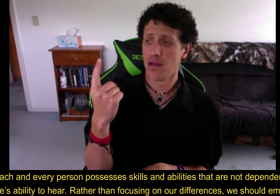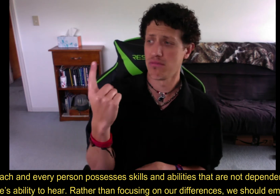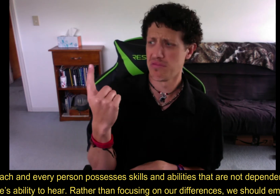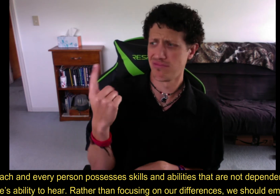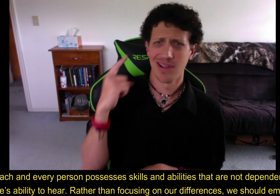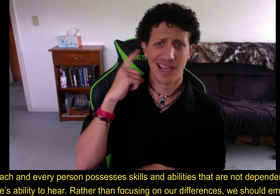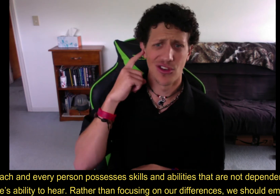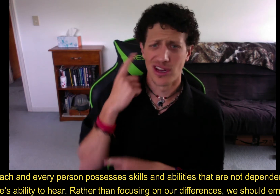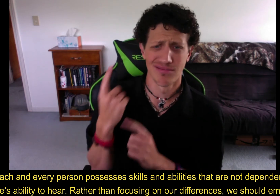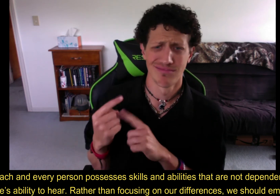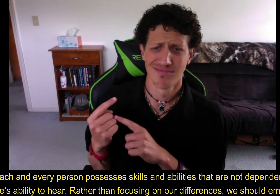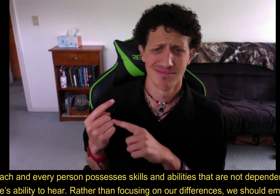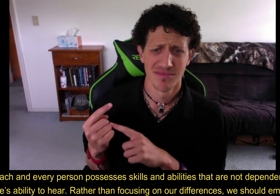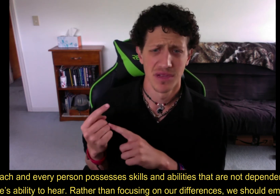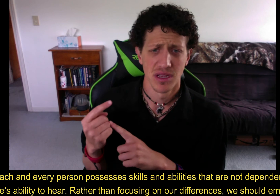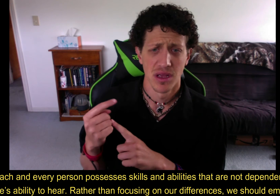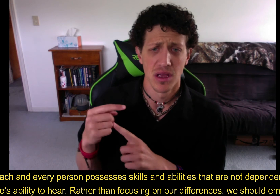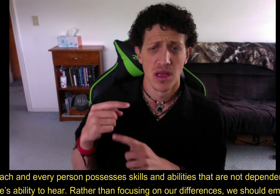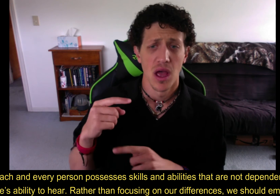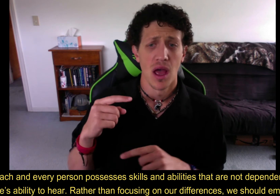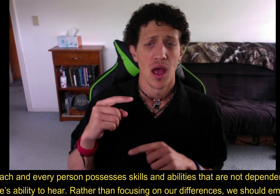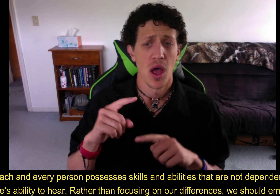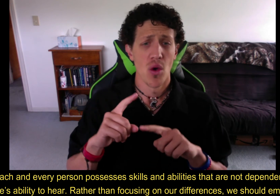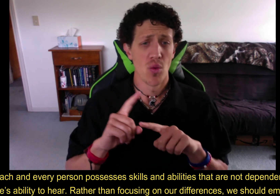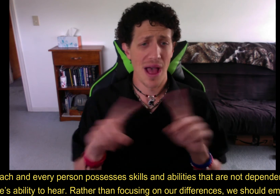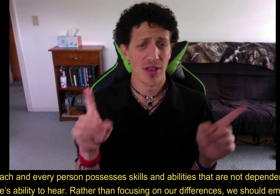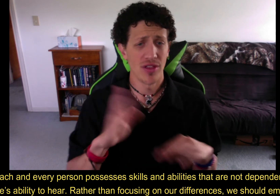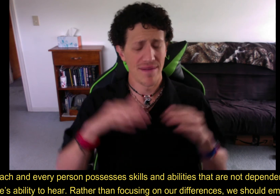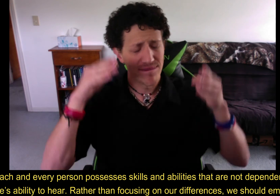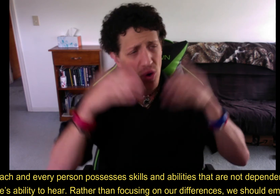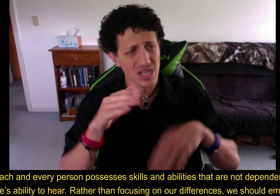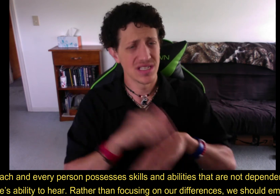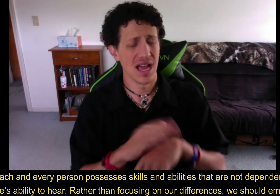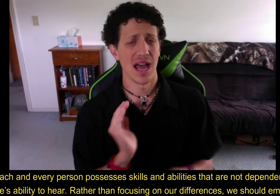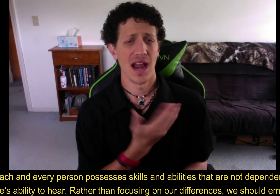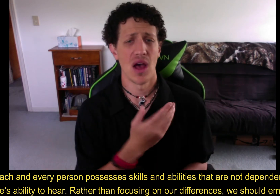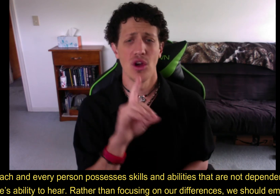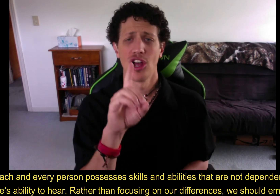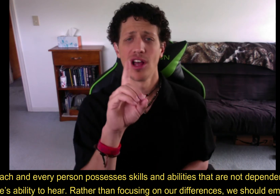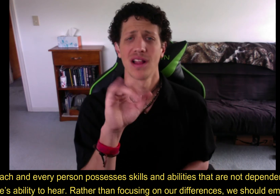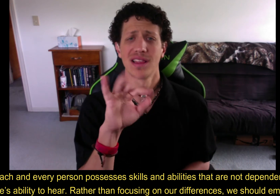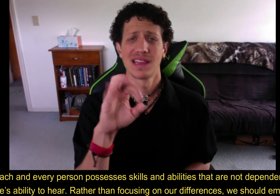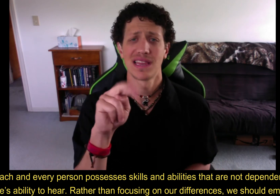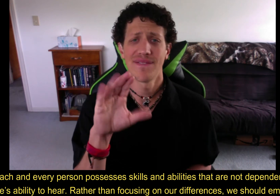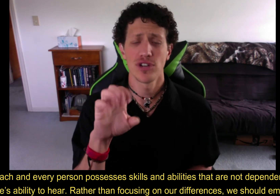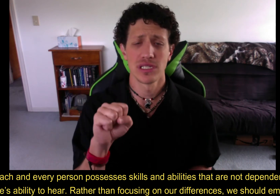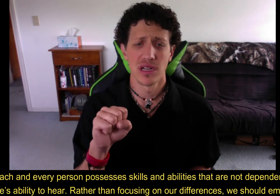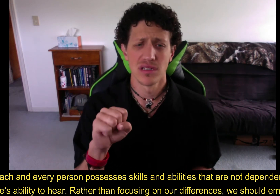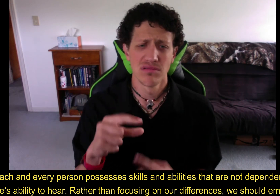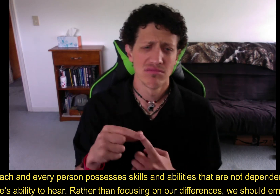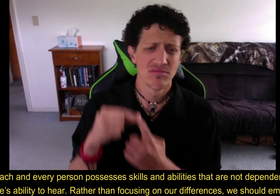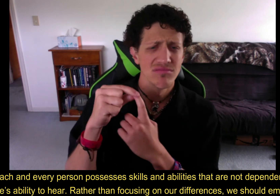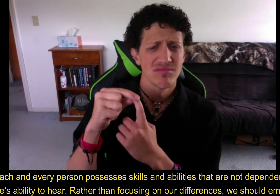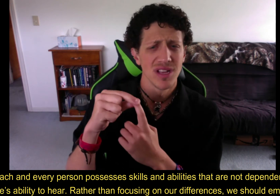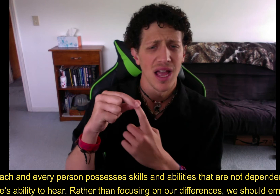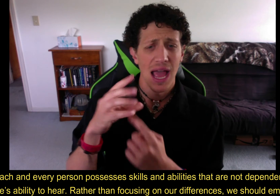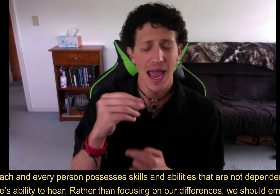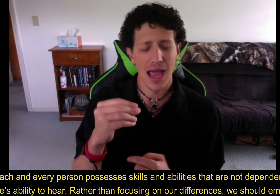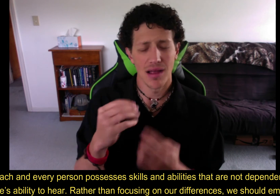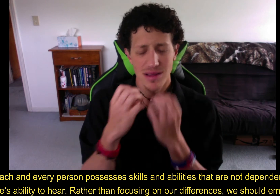hearing, rather than focusing on our differences and and